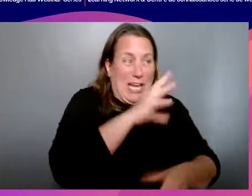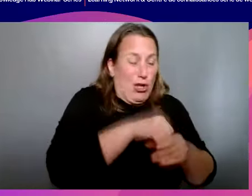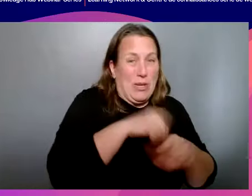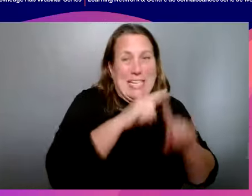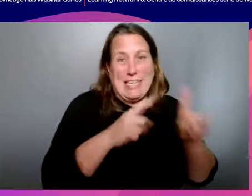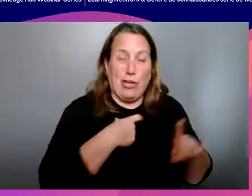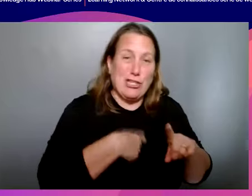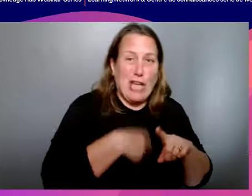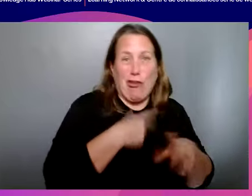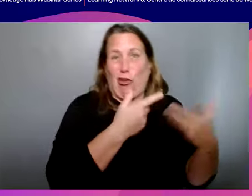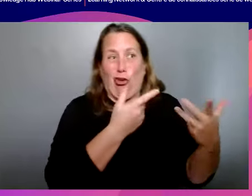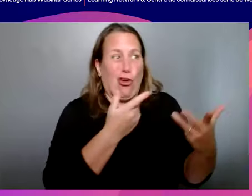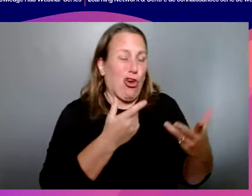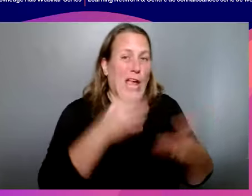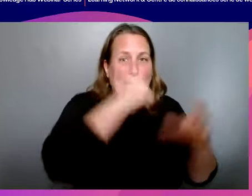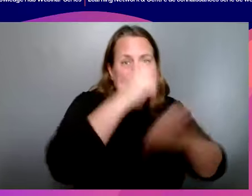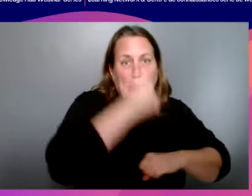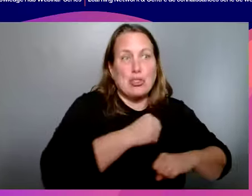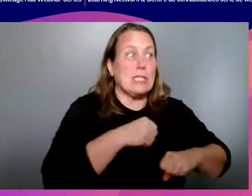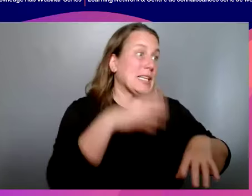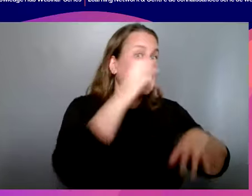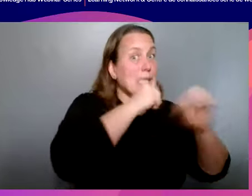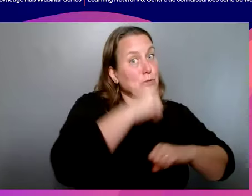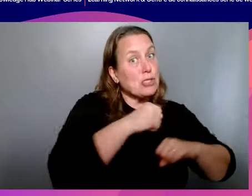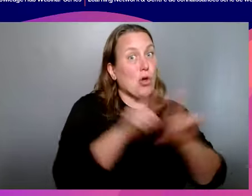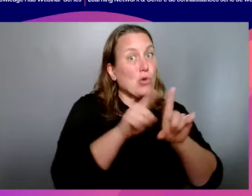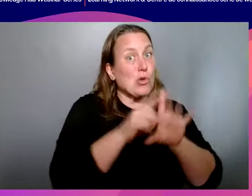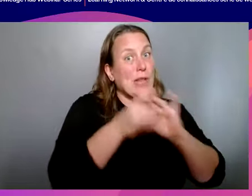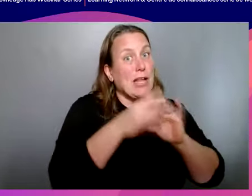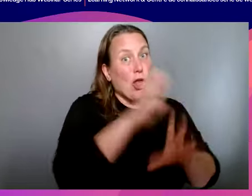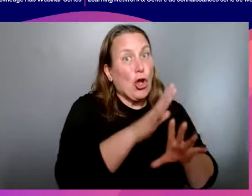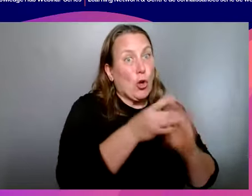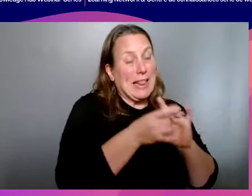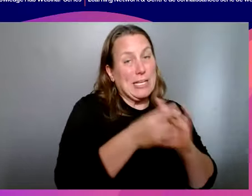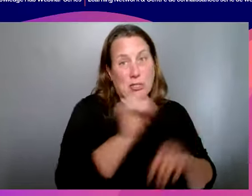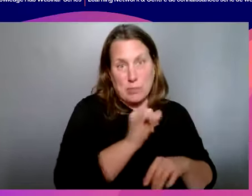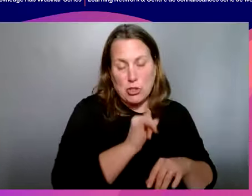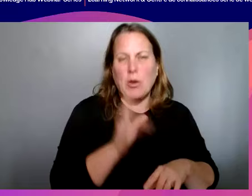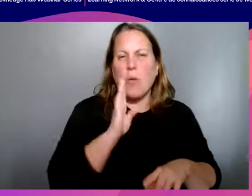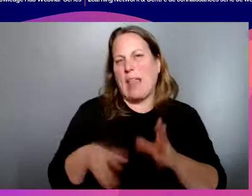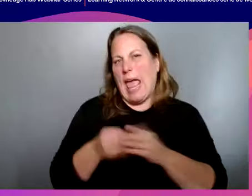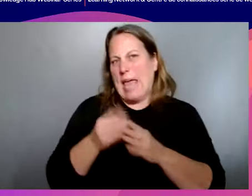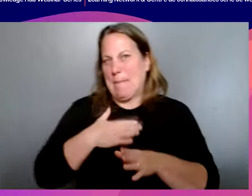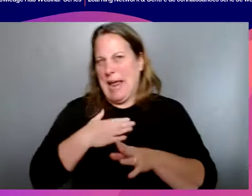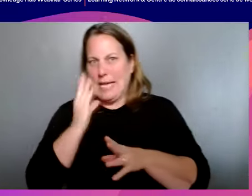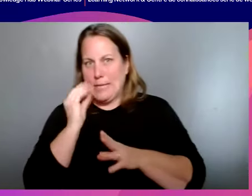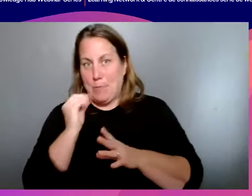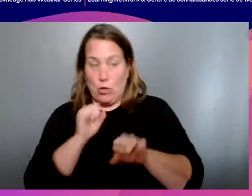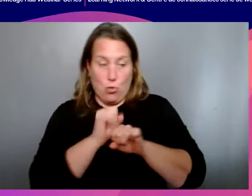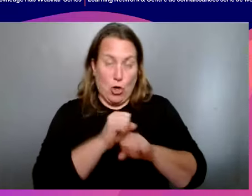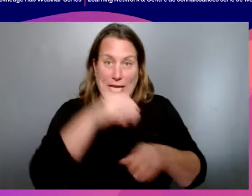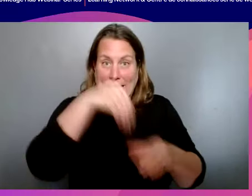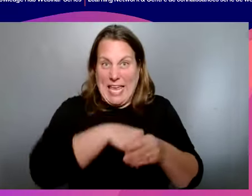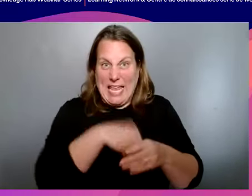assumptions about relationships. And I'm going to add a little piece in here about my own experiences with working in the